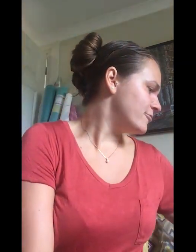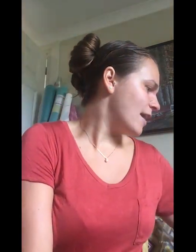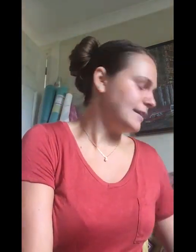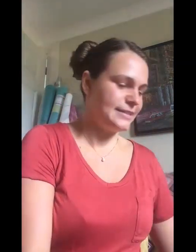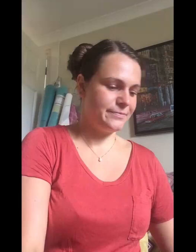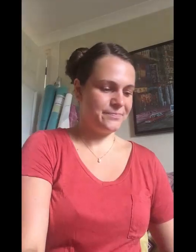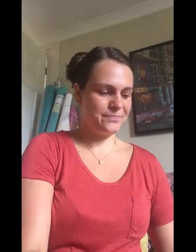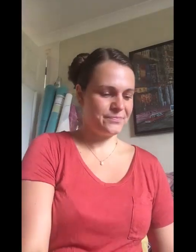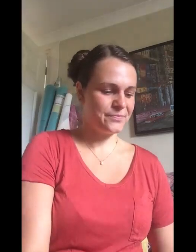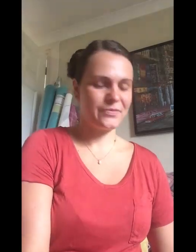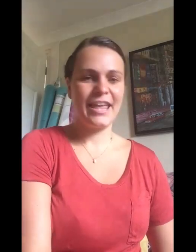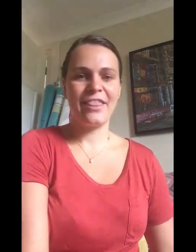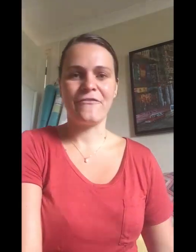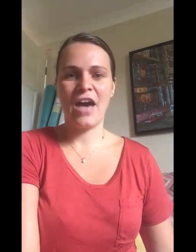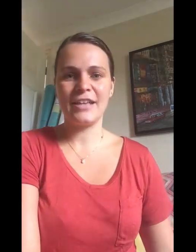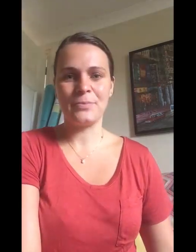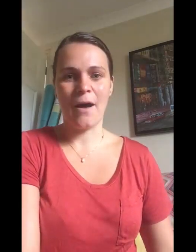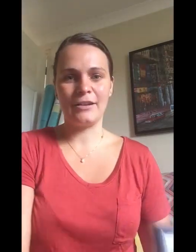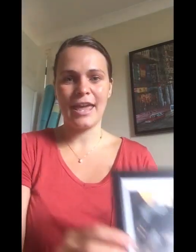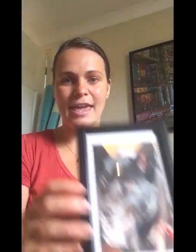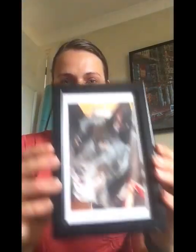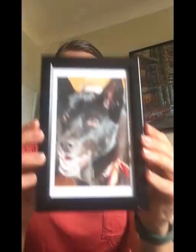right. The first one is